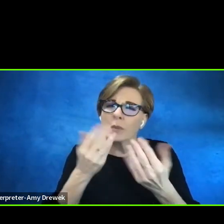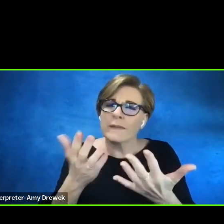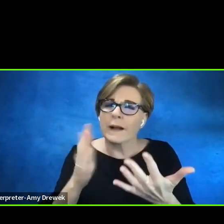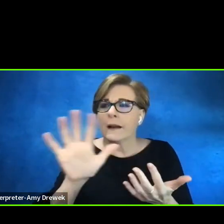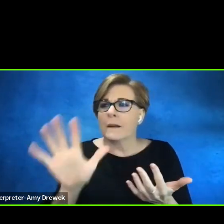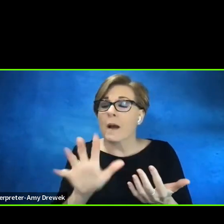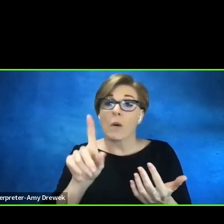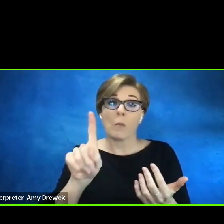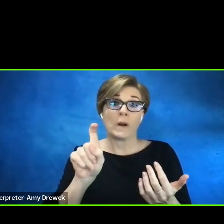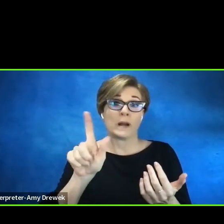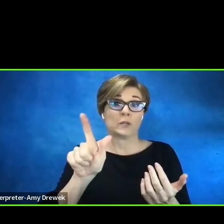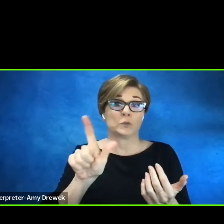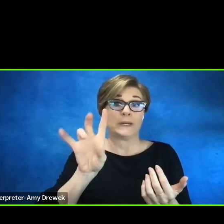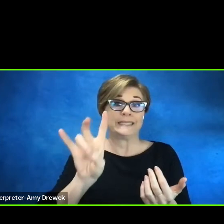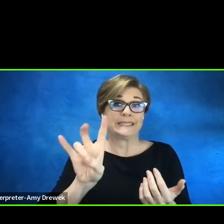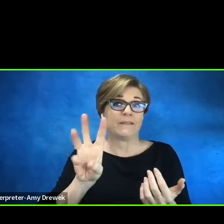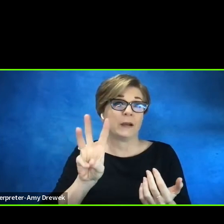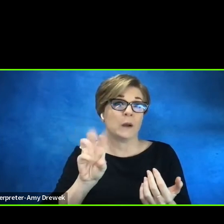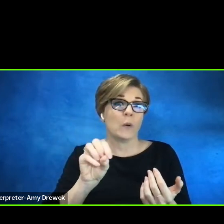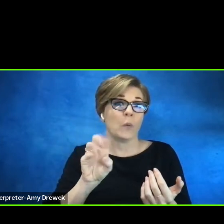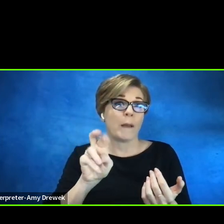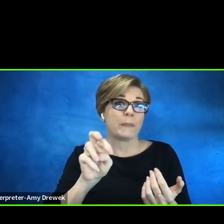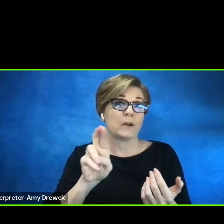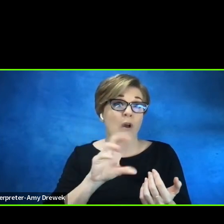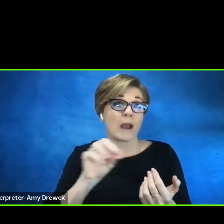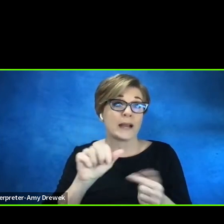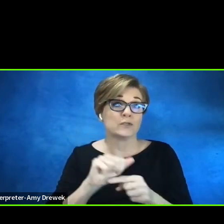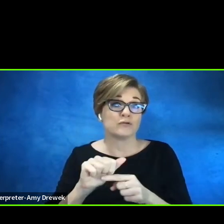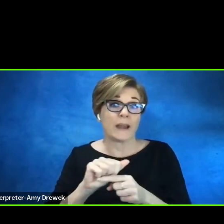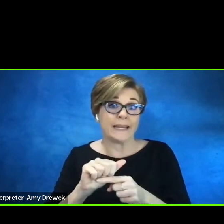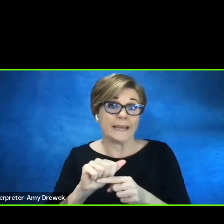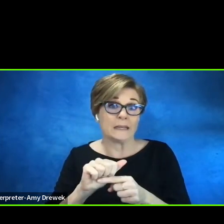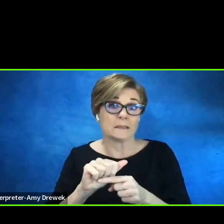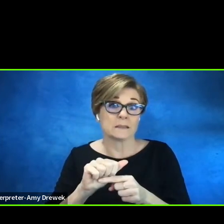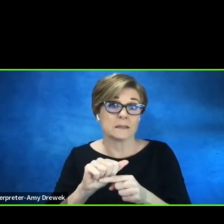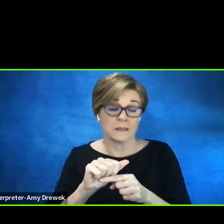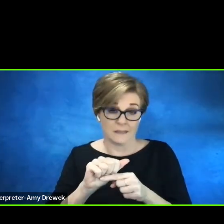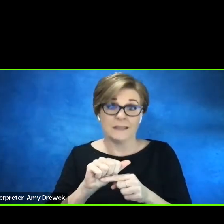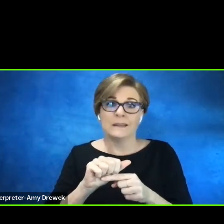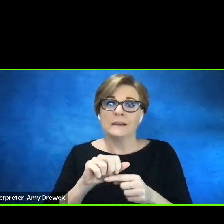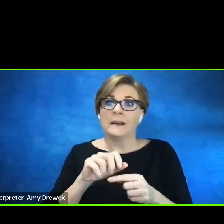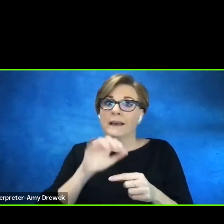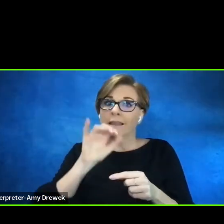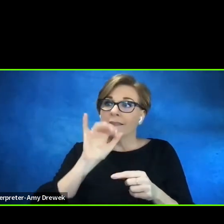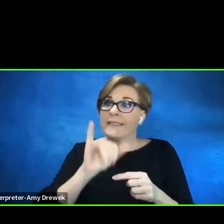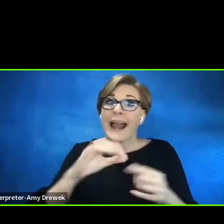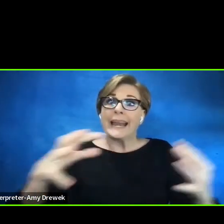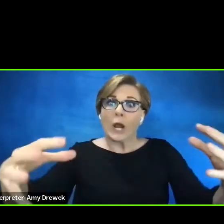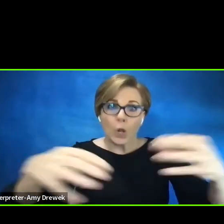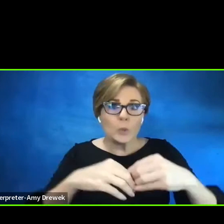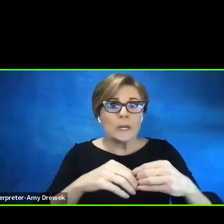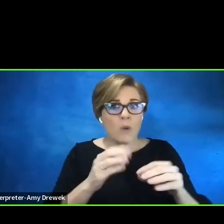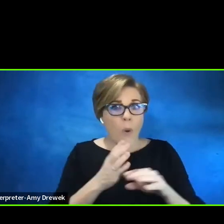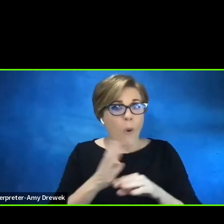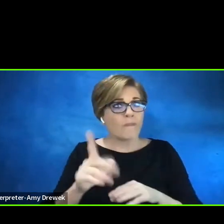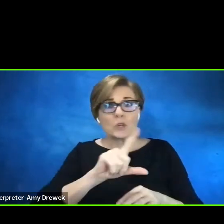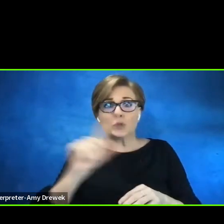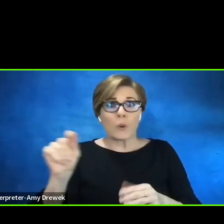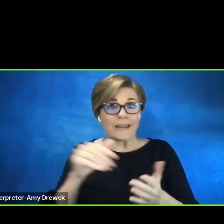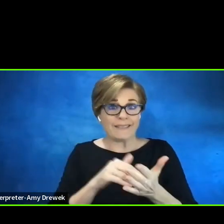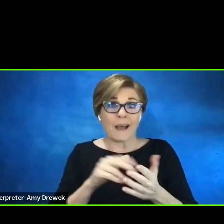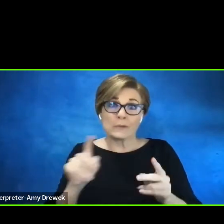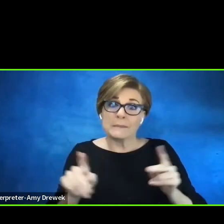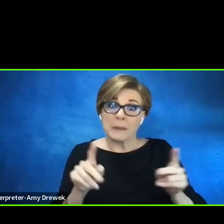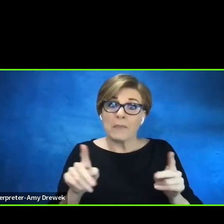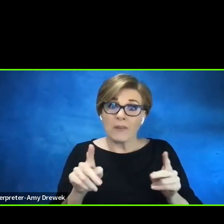127 webinars and trainings, reaching over 20,000 individuals via webinar